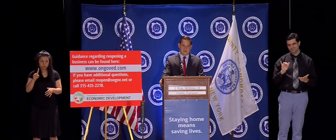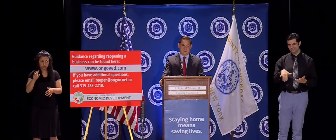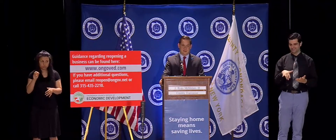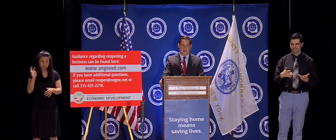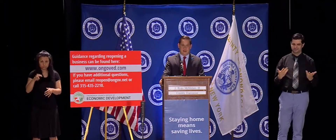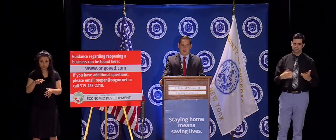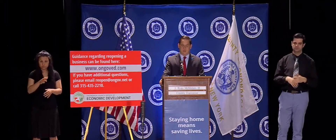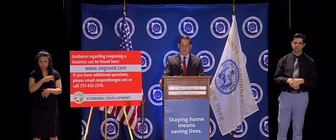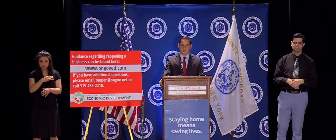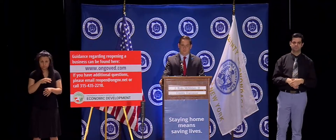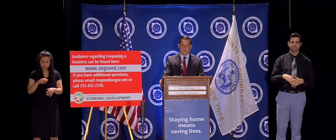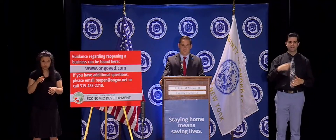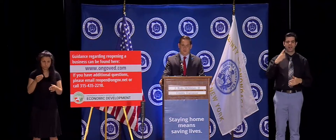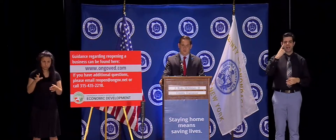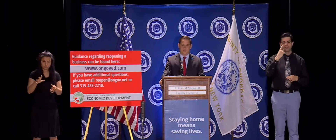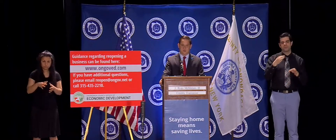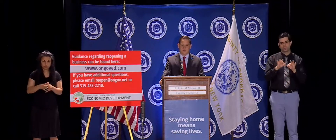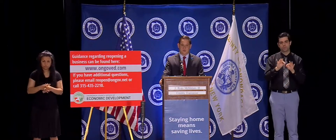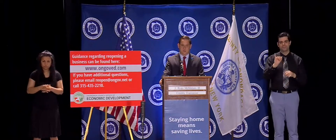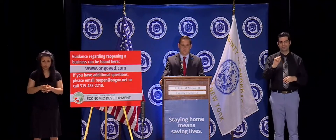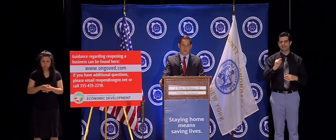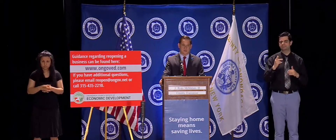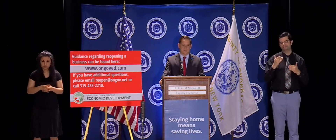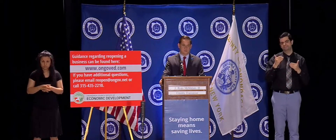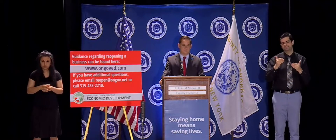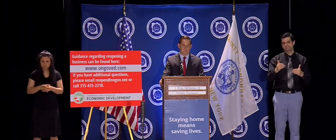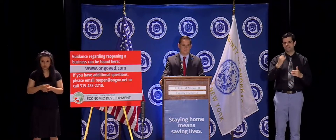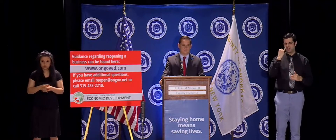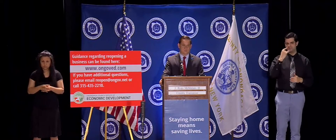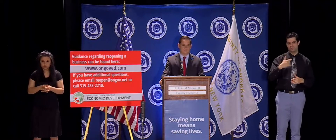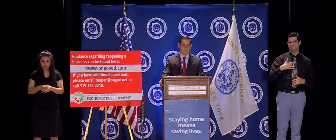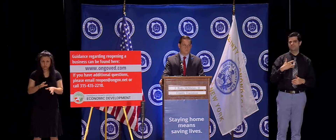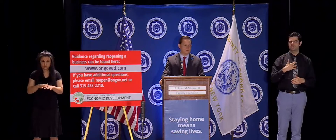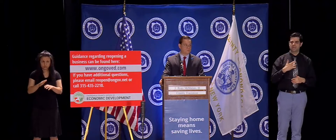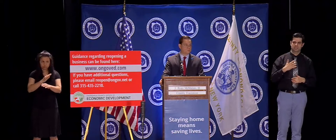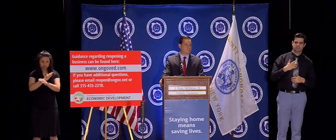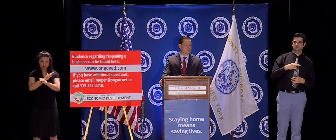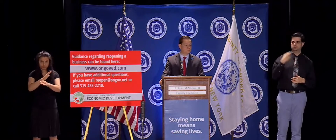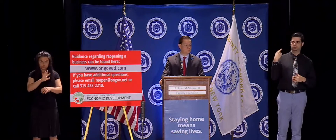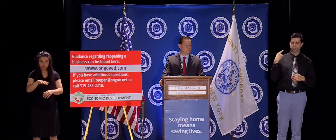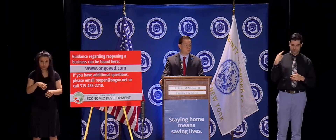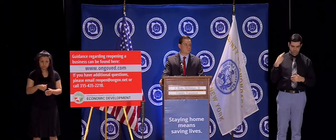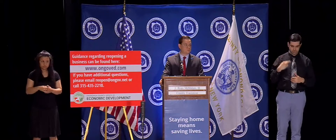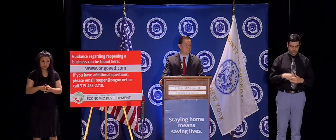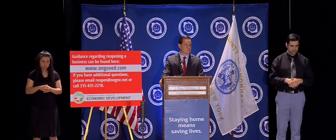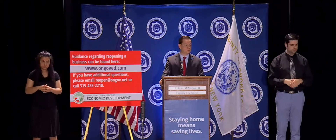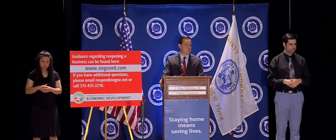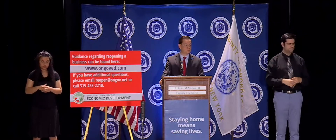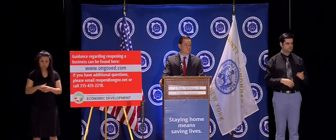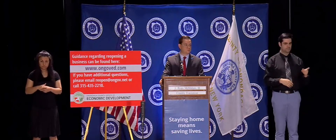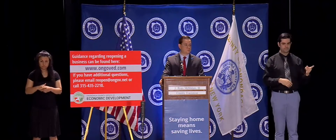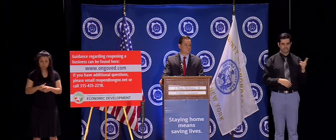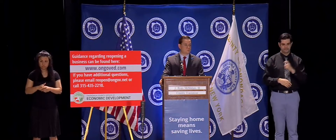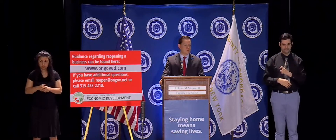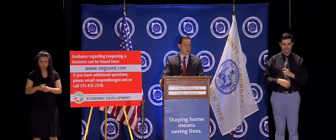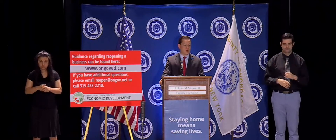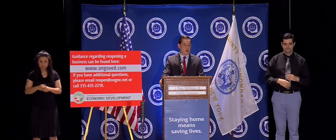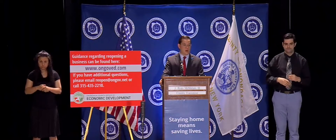It just can't happen. There's too much risk. What did the control group decide today or discuss today?